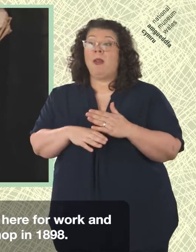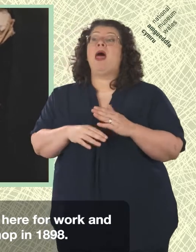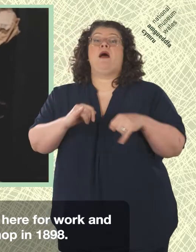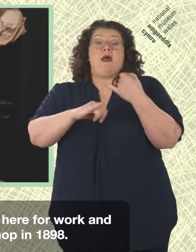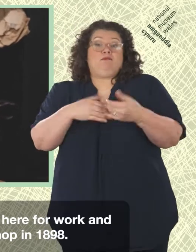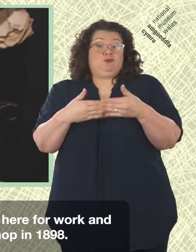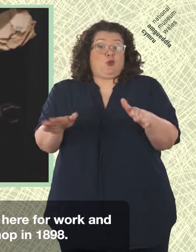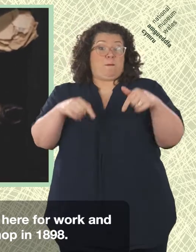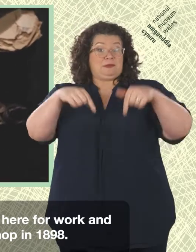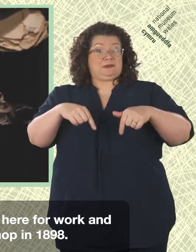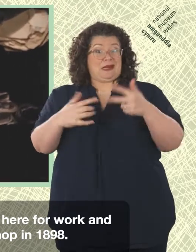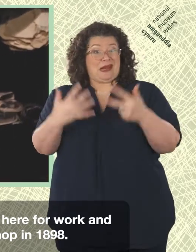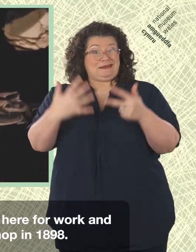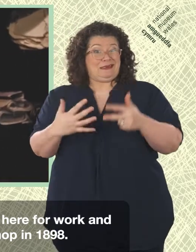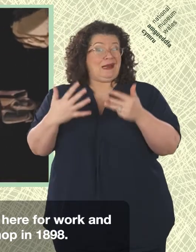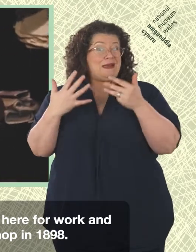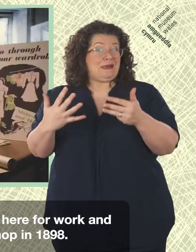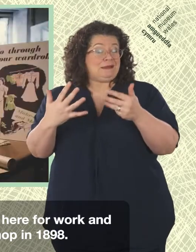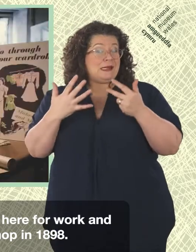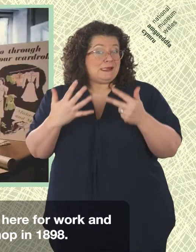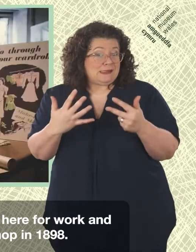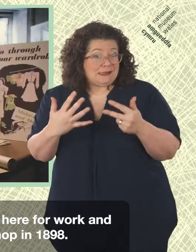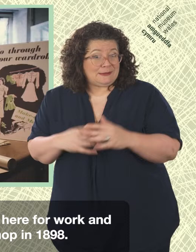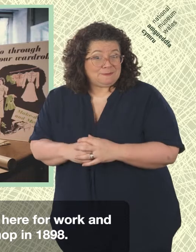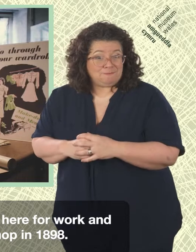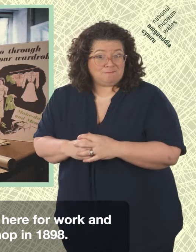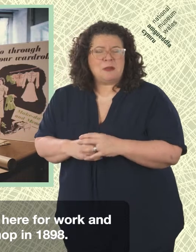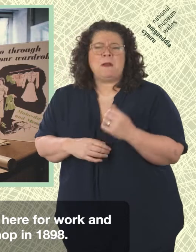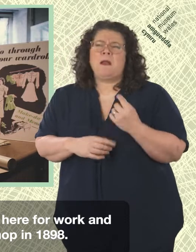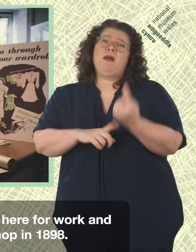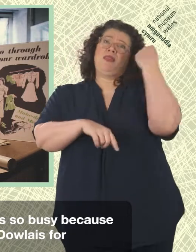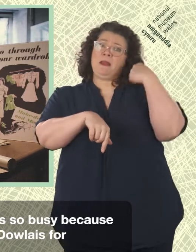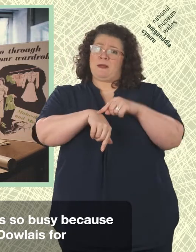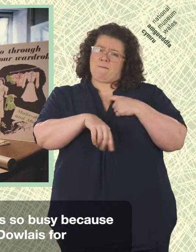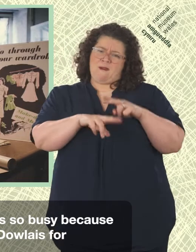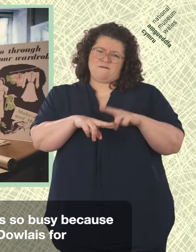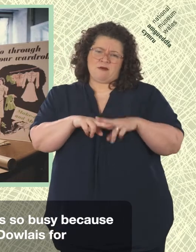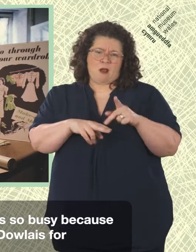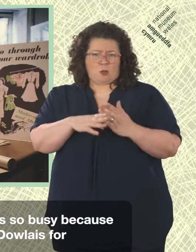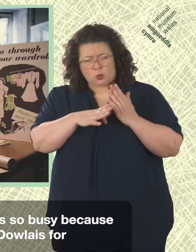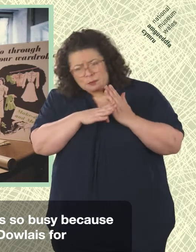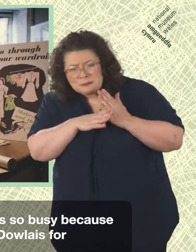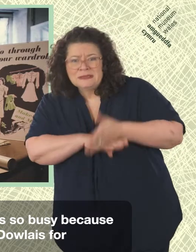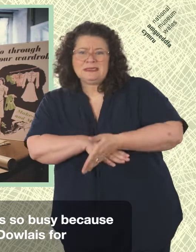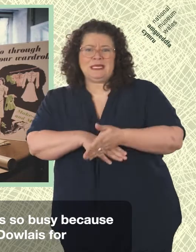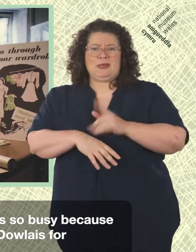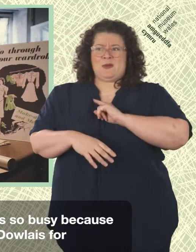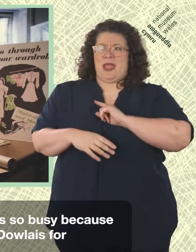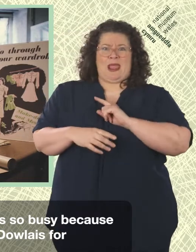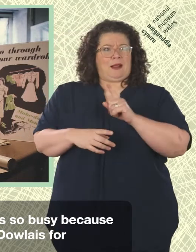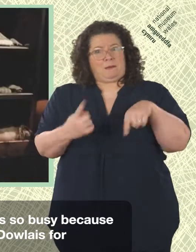here for work and eventually opened this shop in 1898. Do you see, in my father's time, it was so